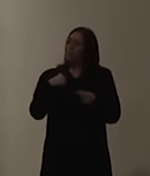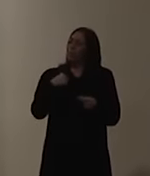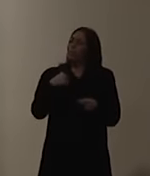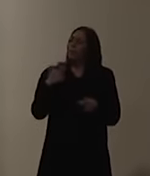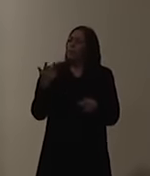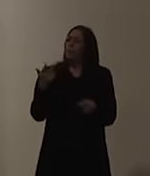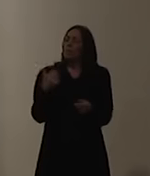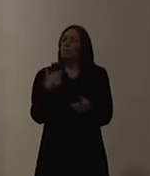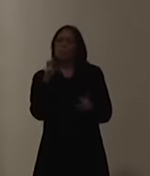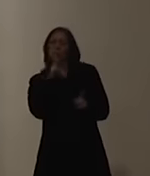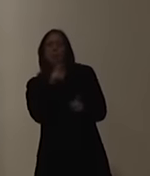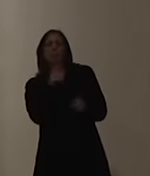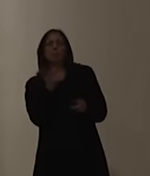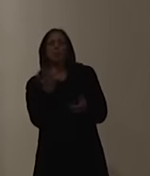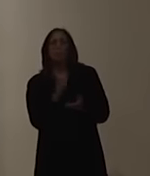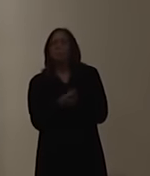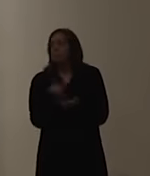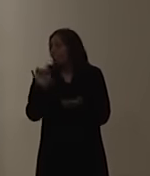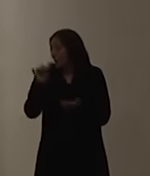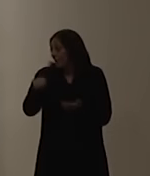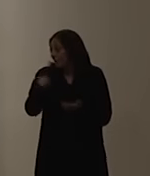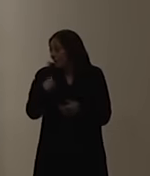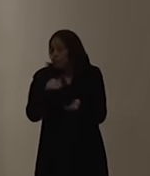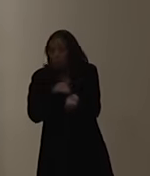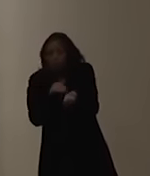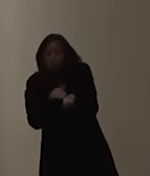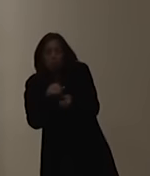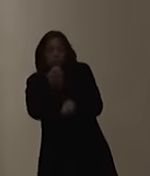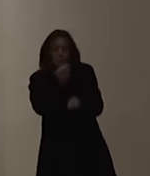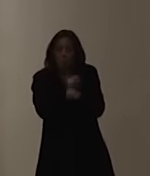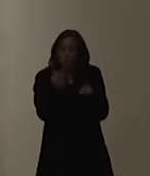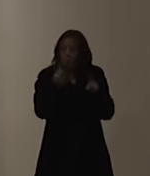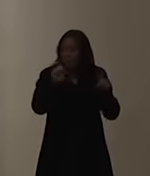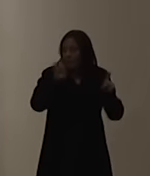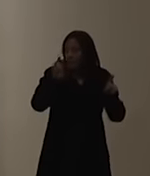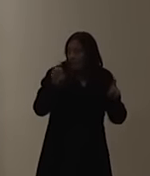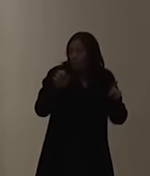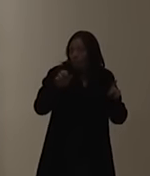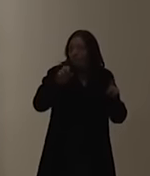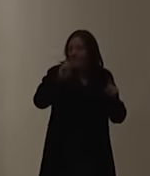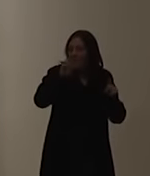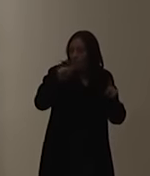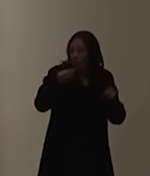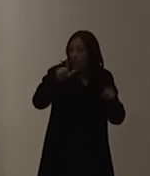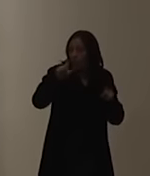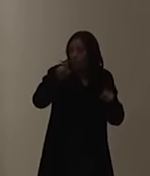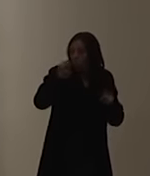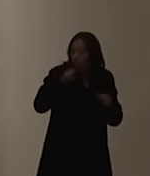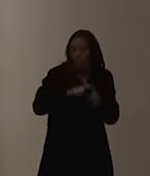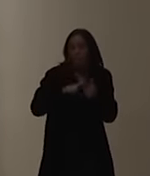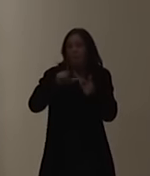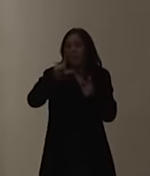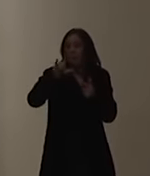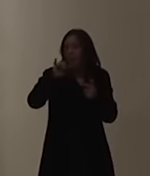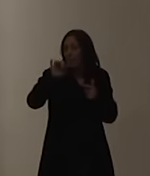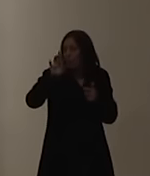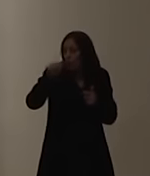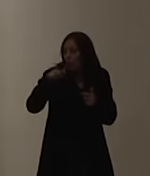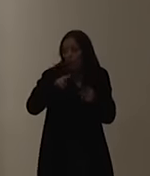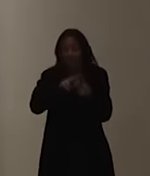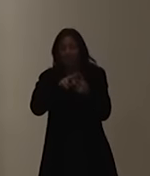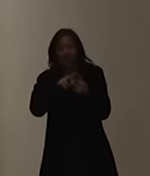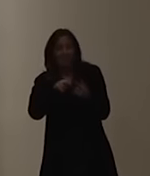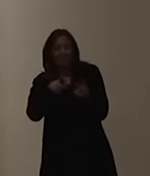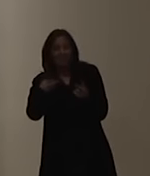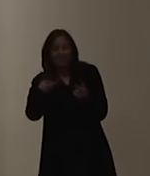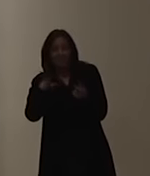know if you were a doctor working in Sierra Leone or Liberia would die because they didn't have gloves, when Liberia